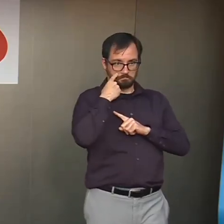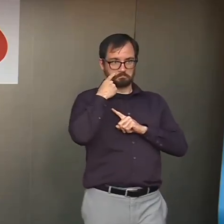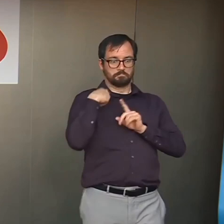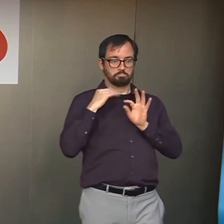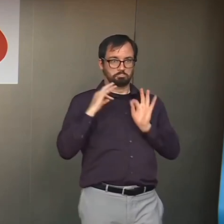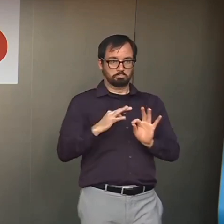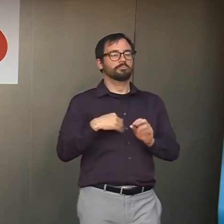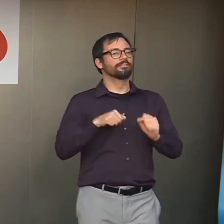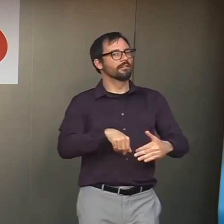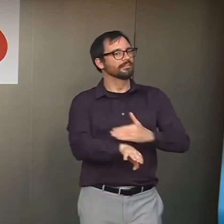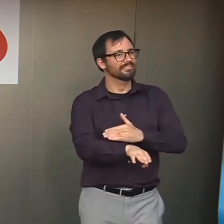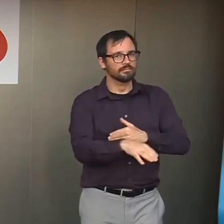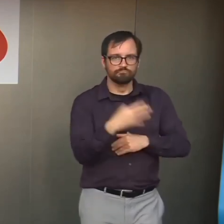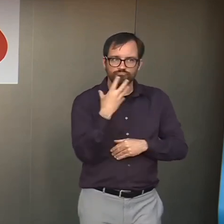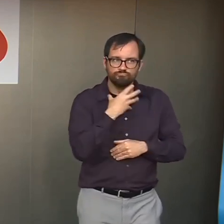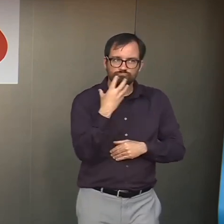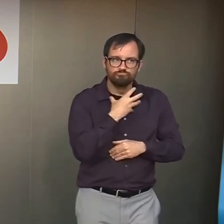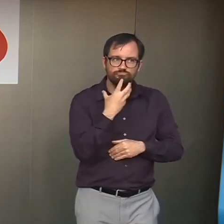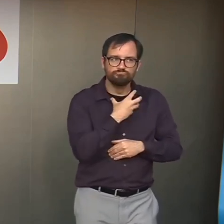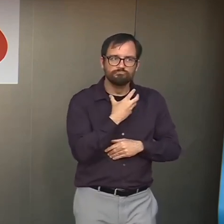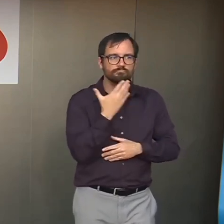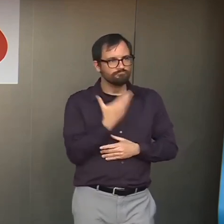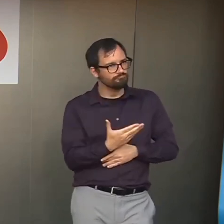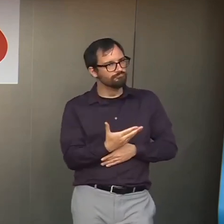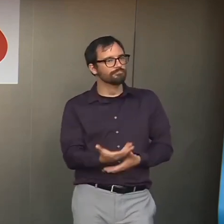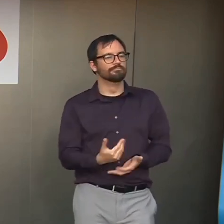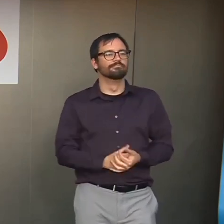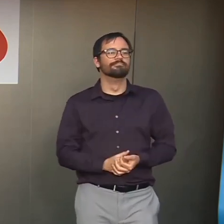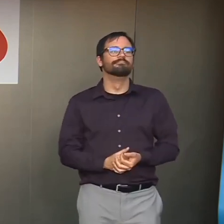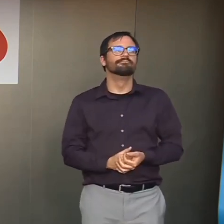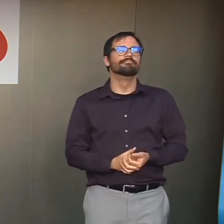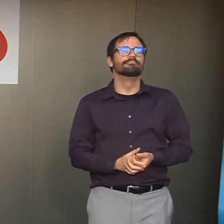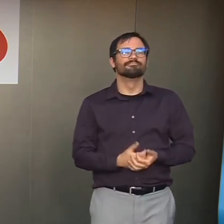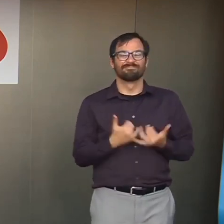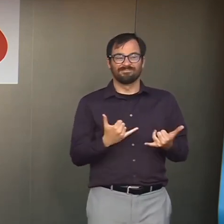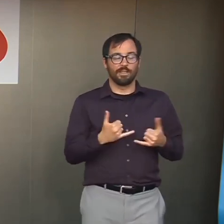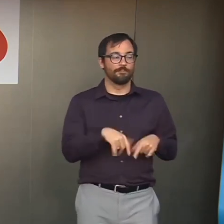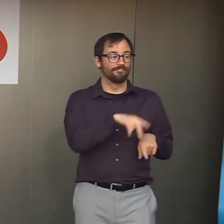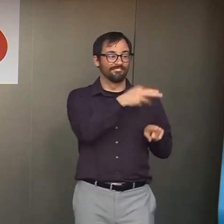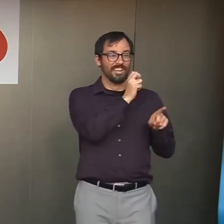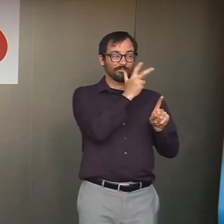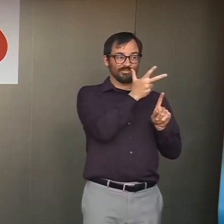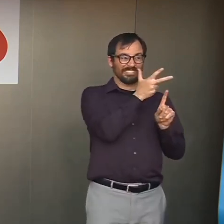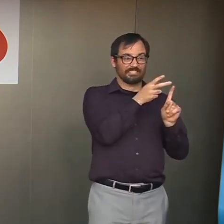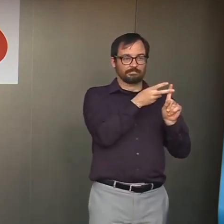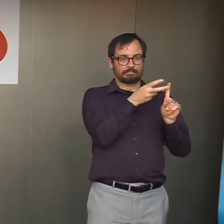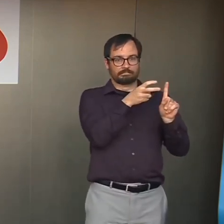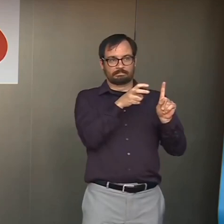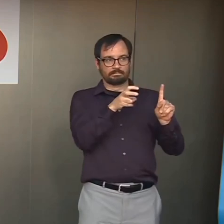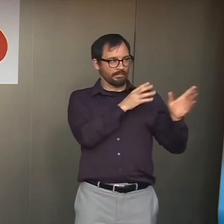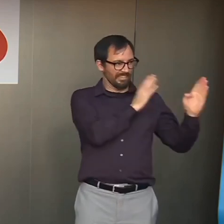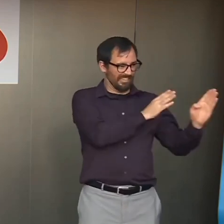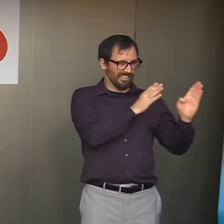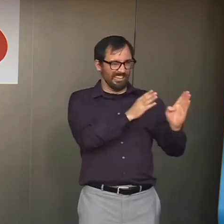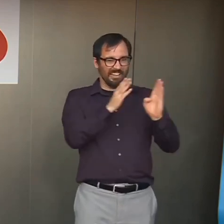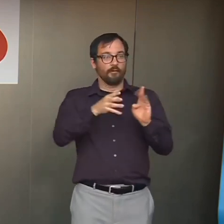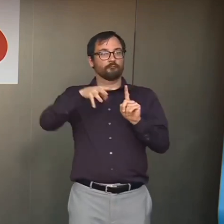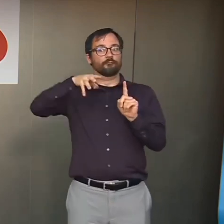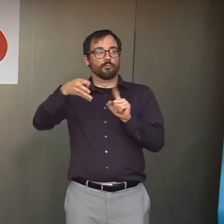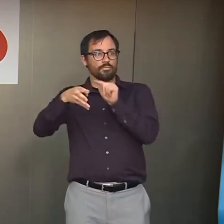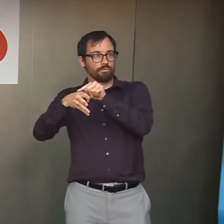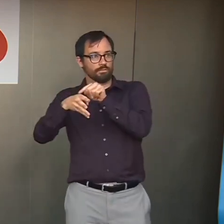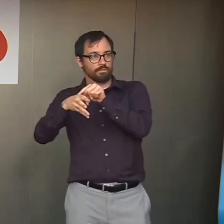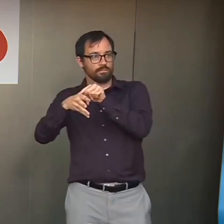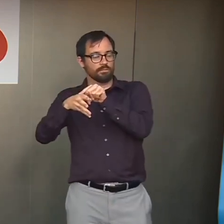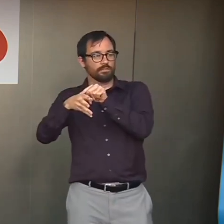I have already been working on phase four, which is going to include help for states, cities, and towns across the